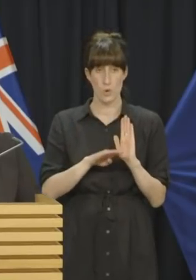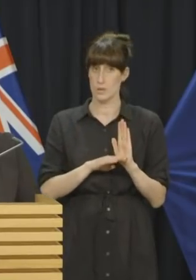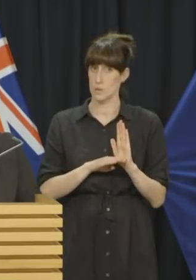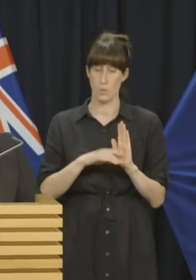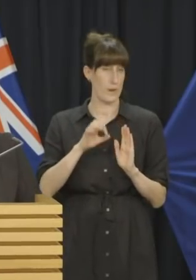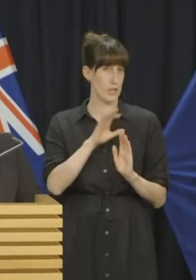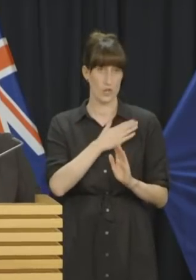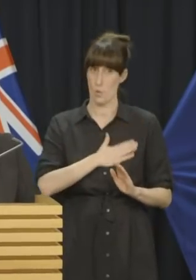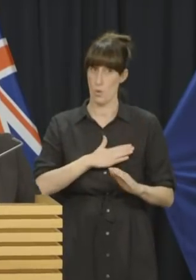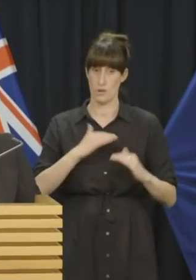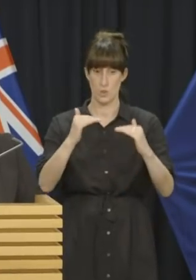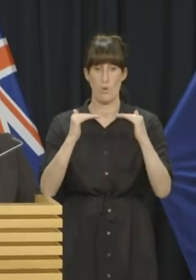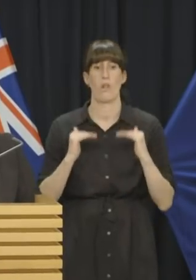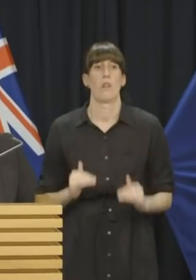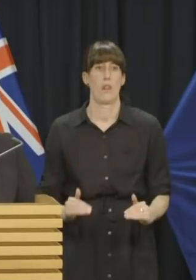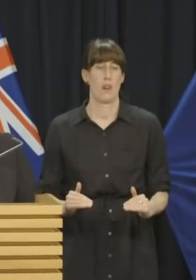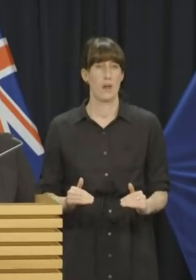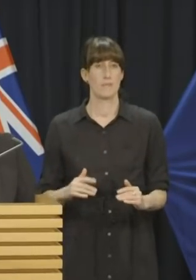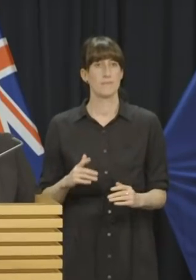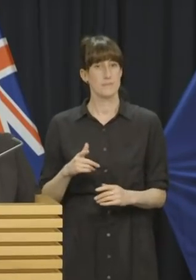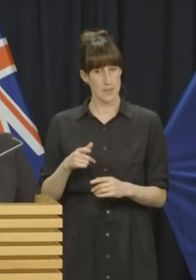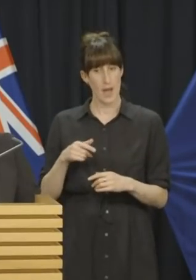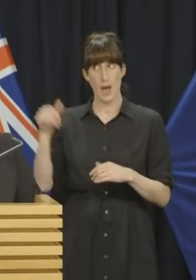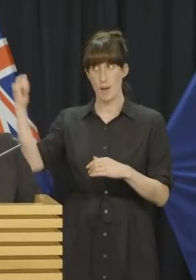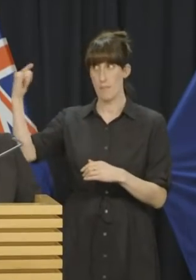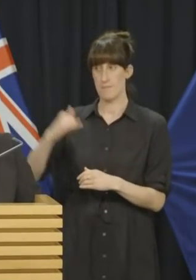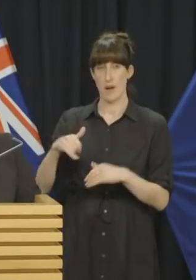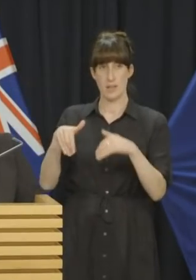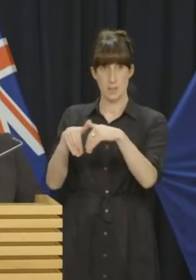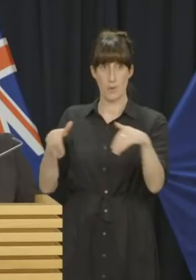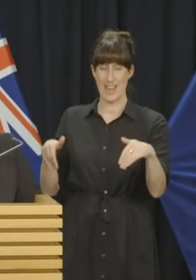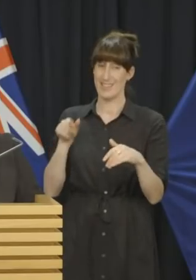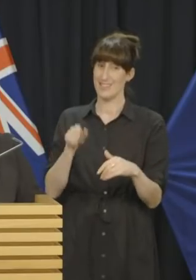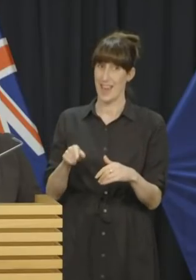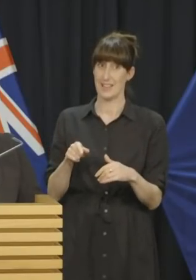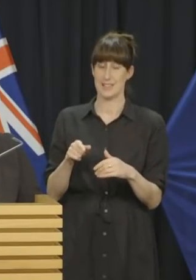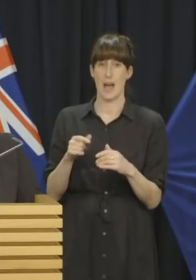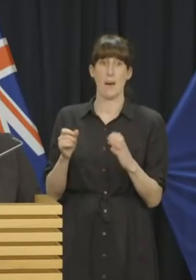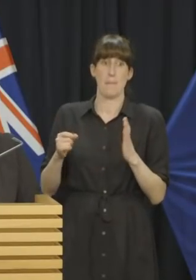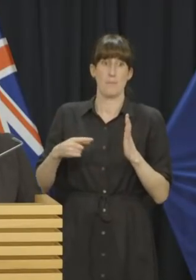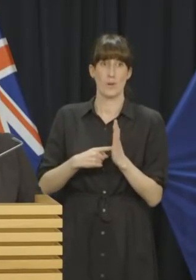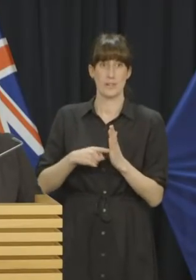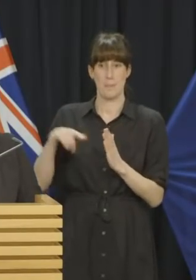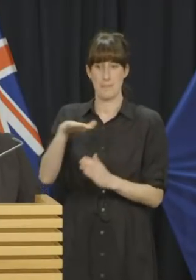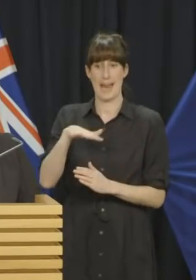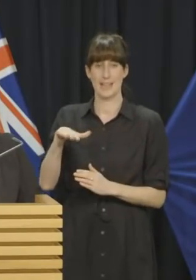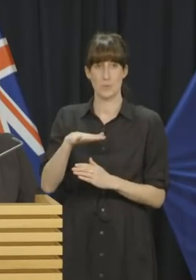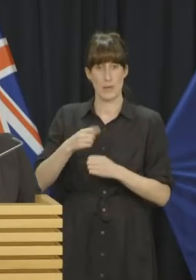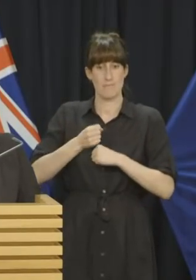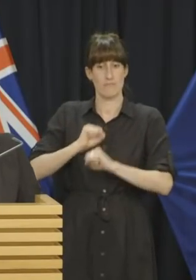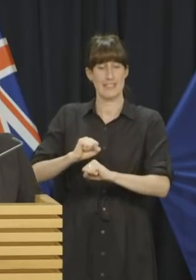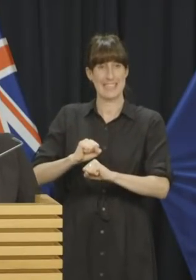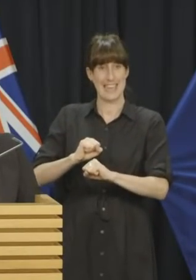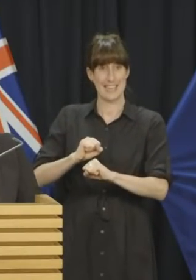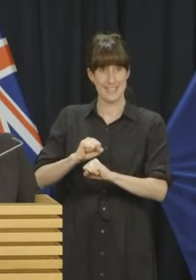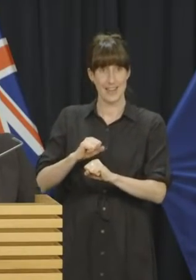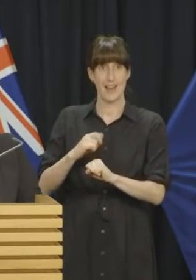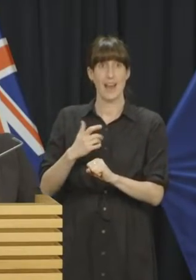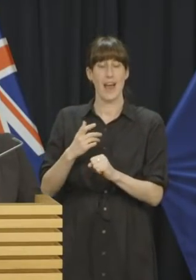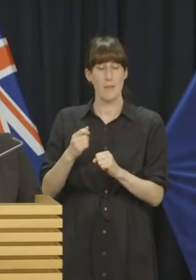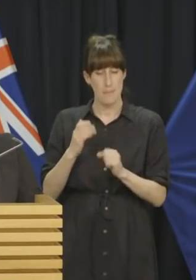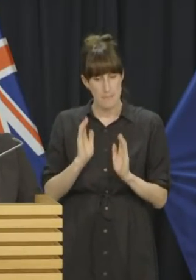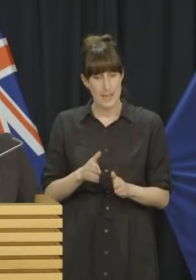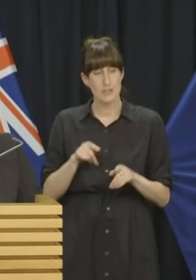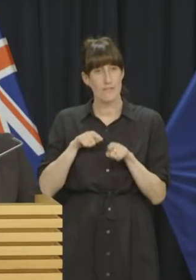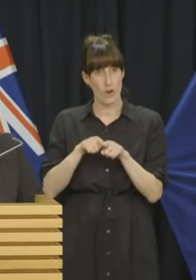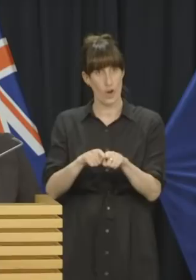isolation. This is a critical way in which we are keeping COVID out of our country, and we need to make sure that we are following health guidelines